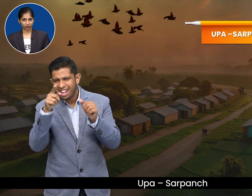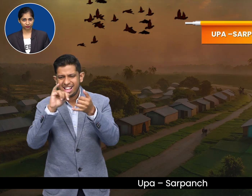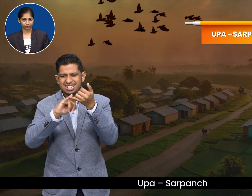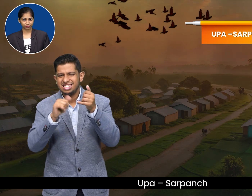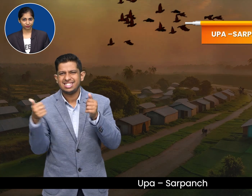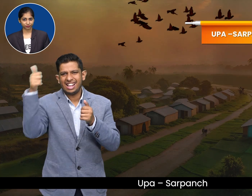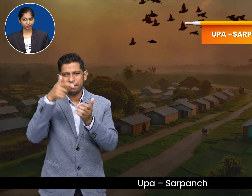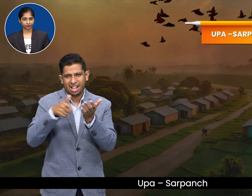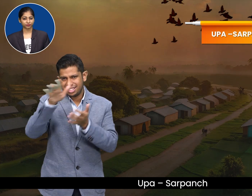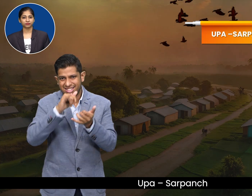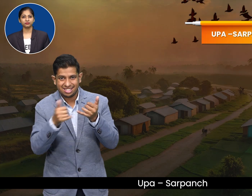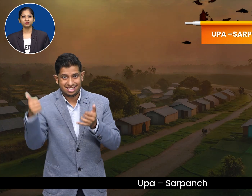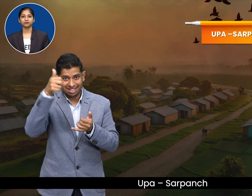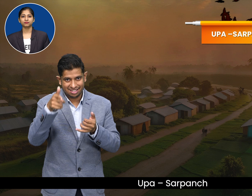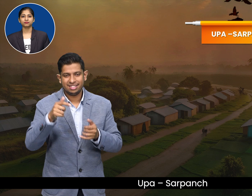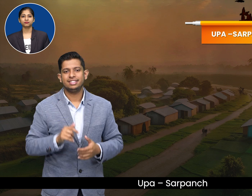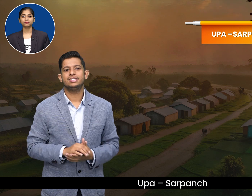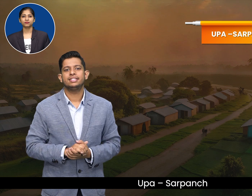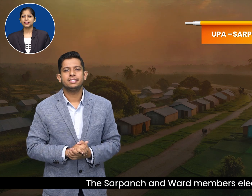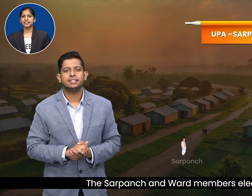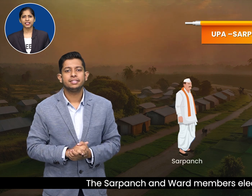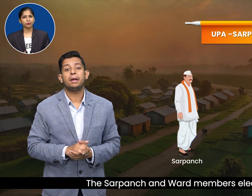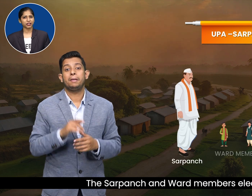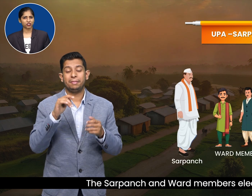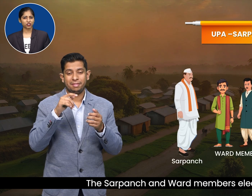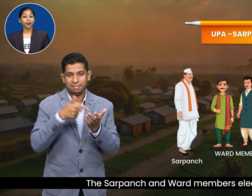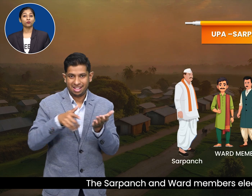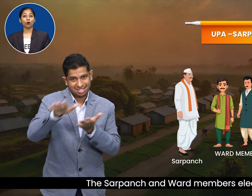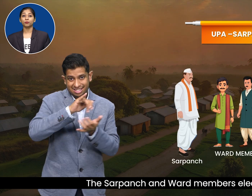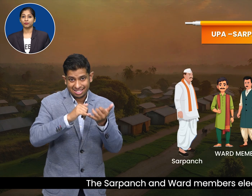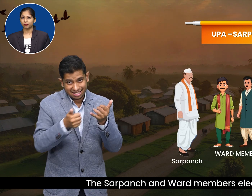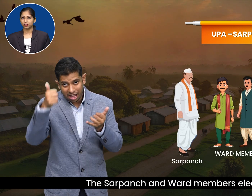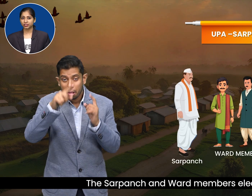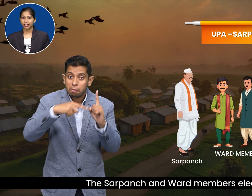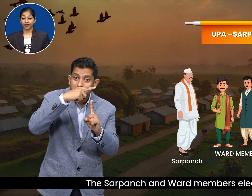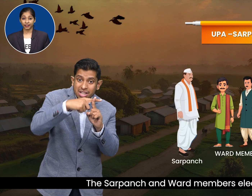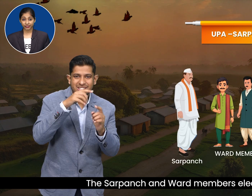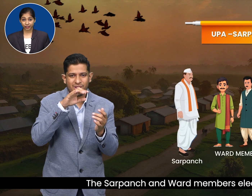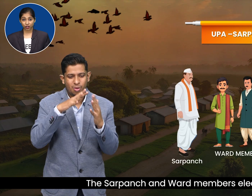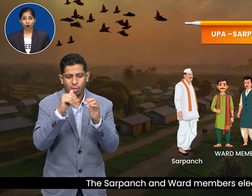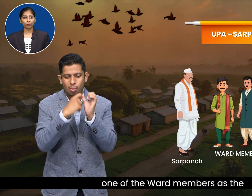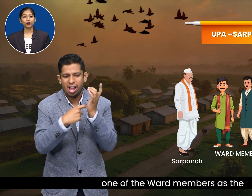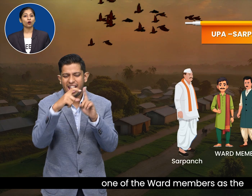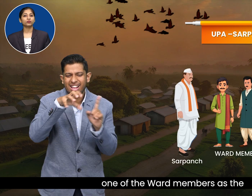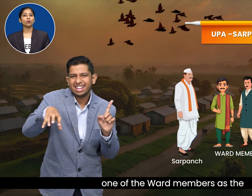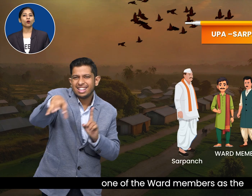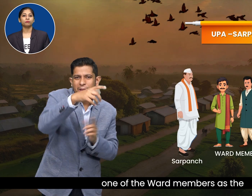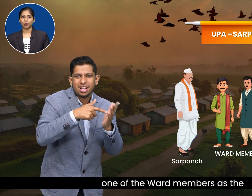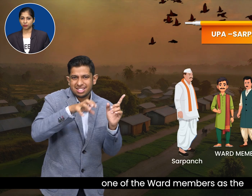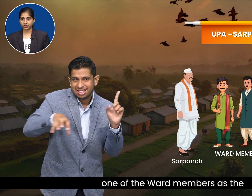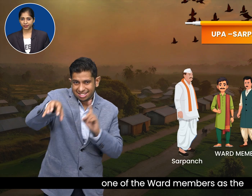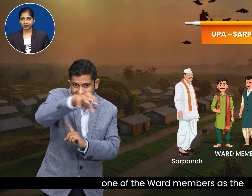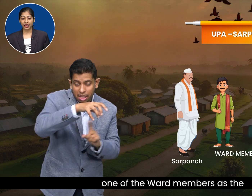Up-sarpanch. The sarpanch and ward members elect one of the